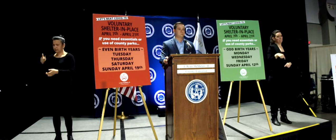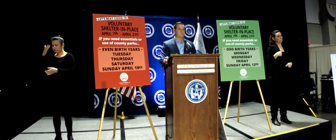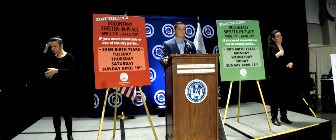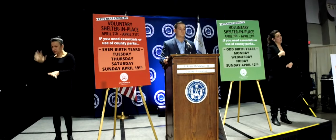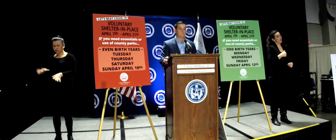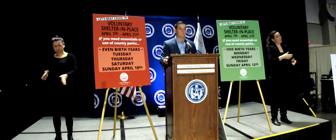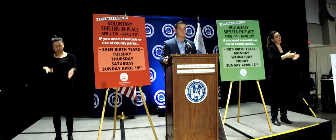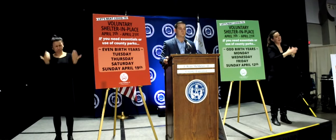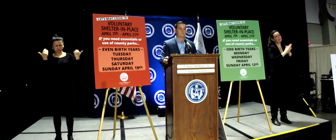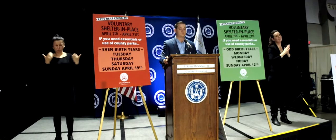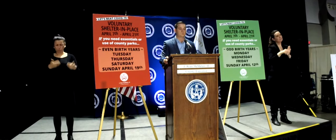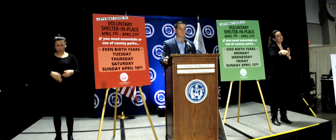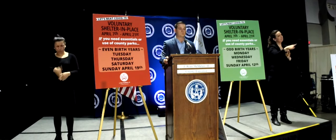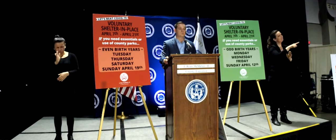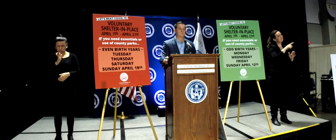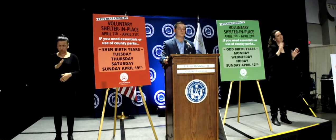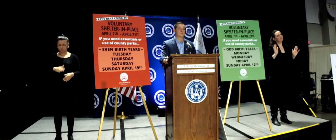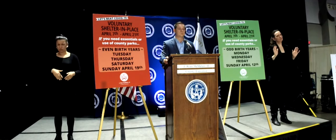do.